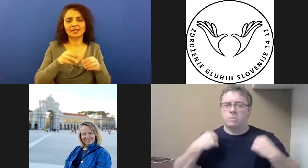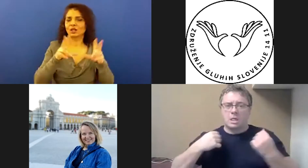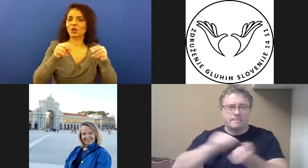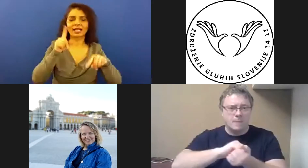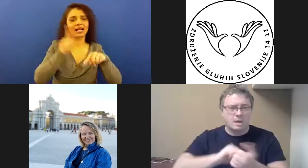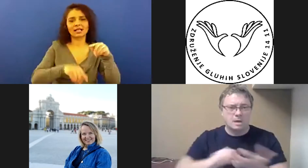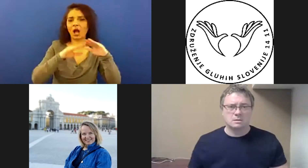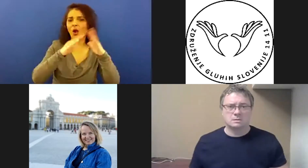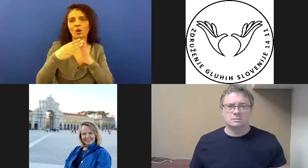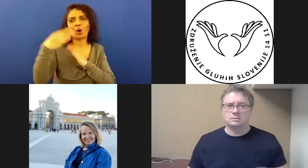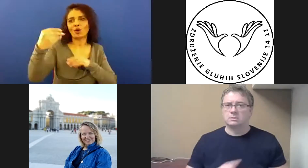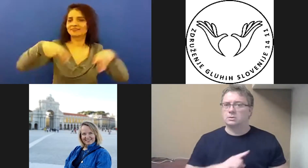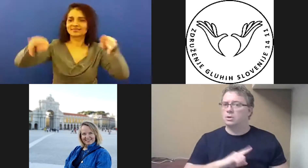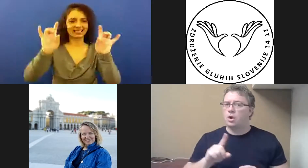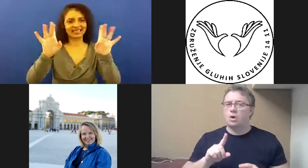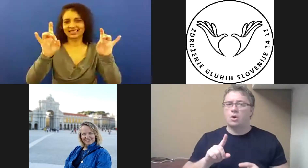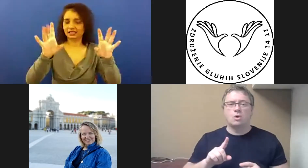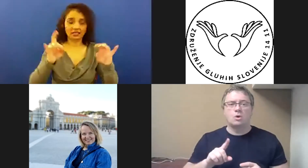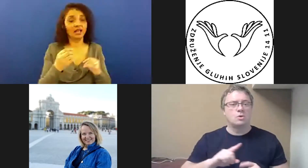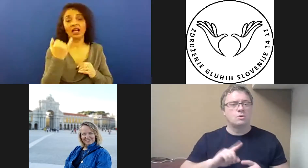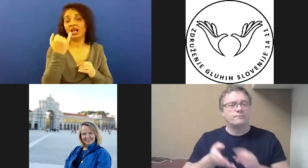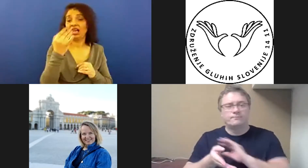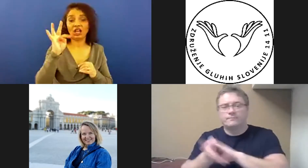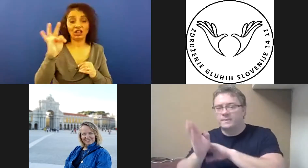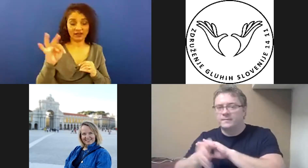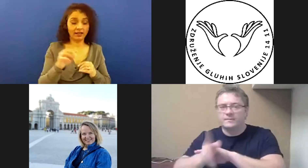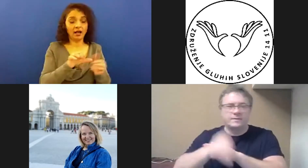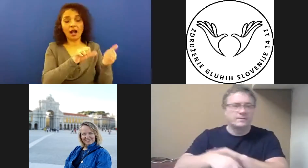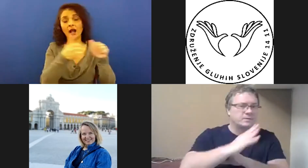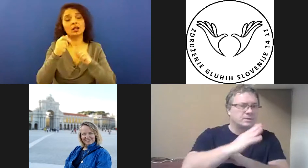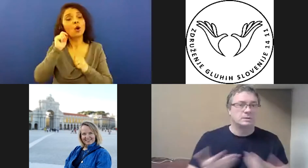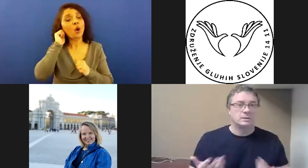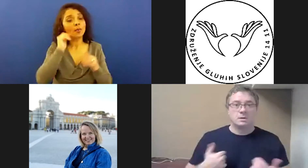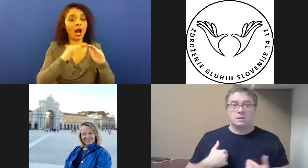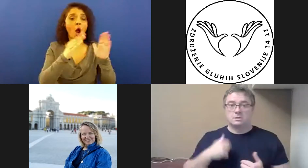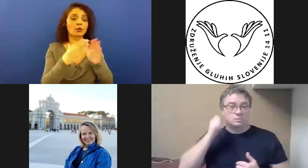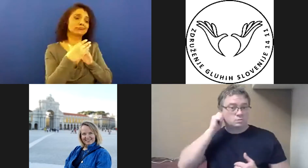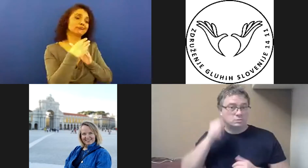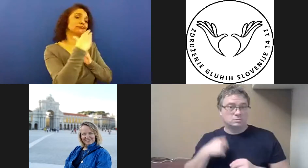the cooking, the laundry. Women are not allowed to go out of the house.